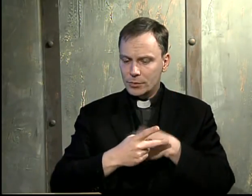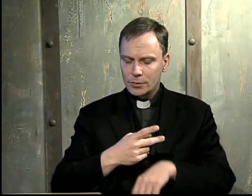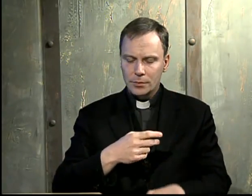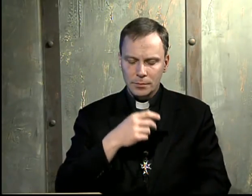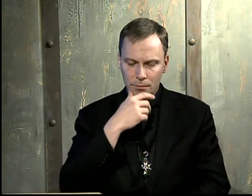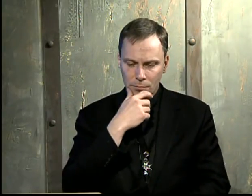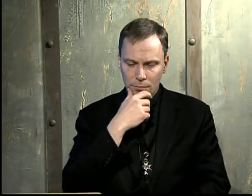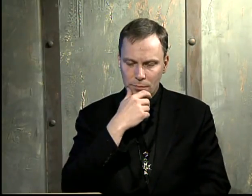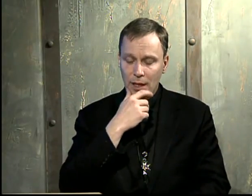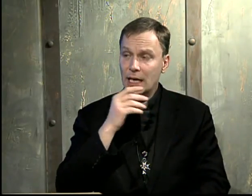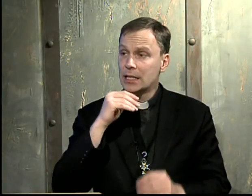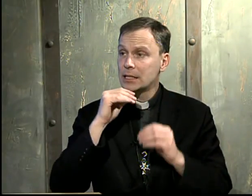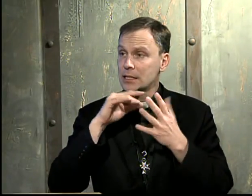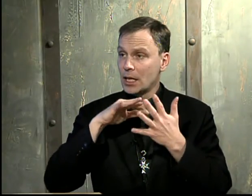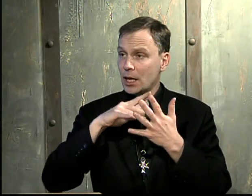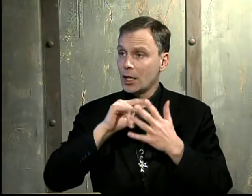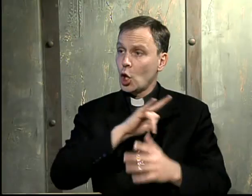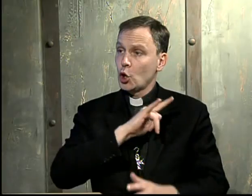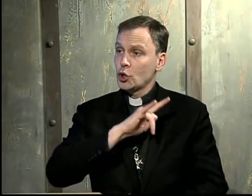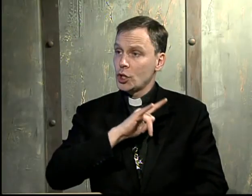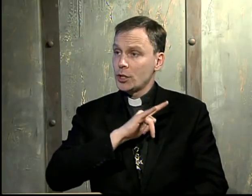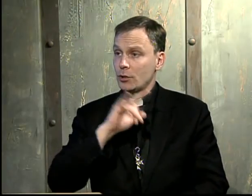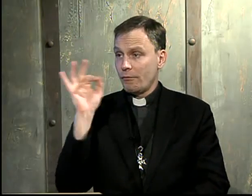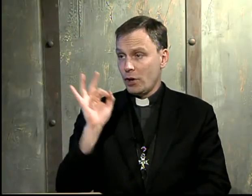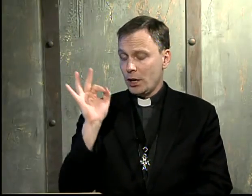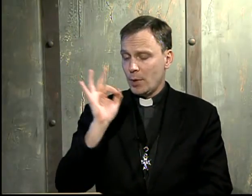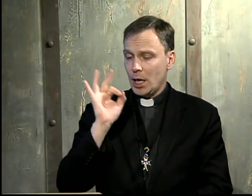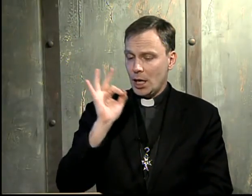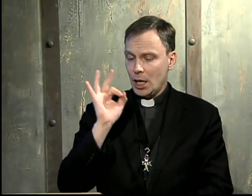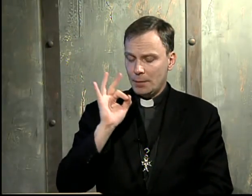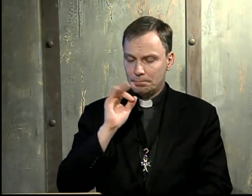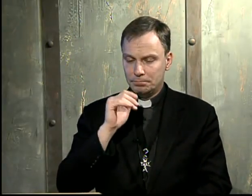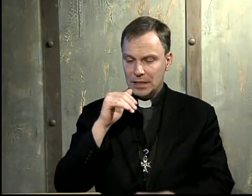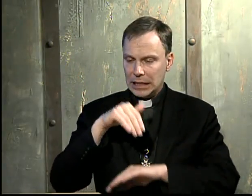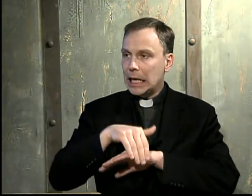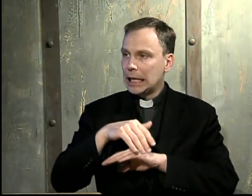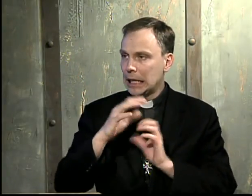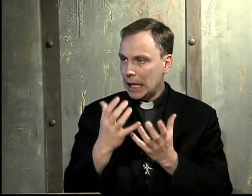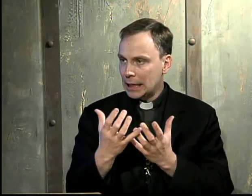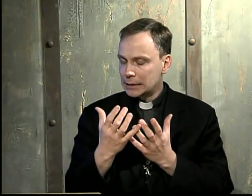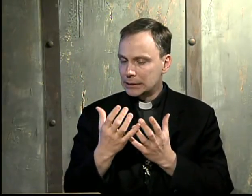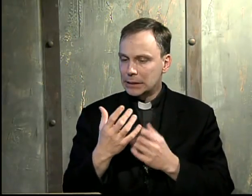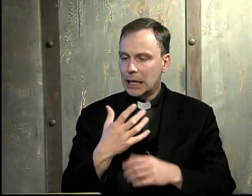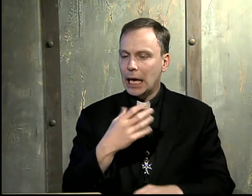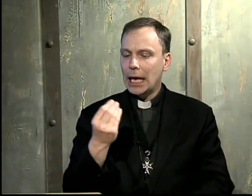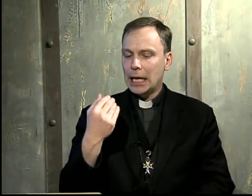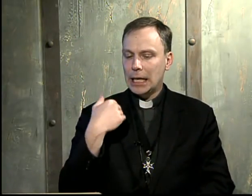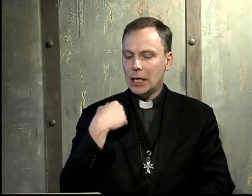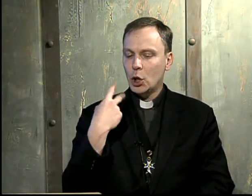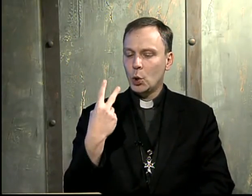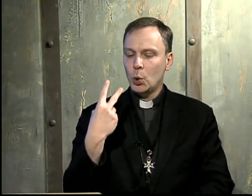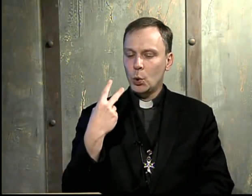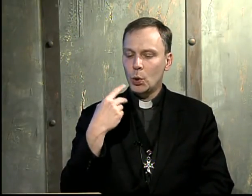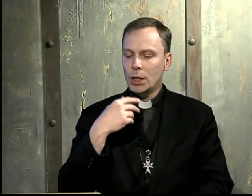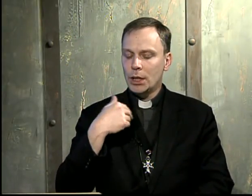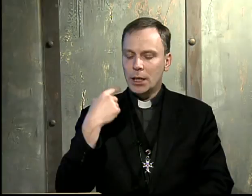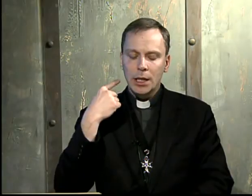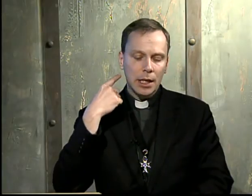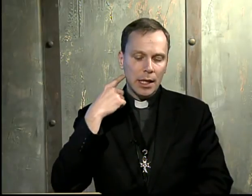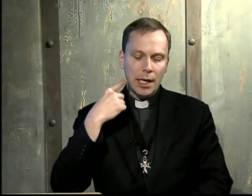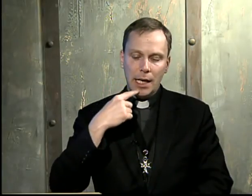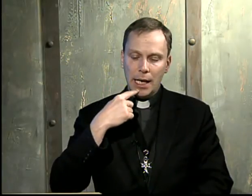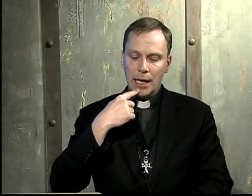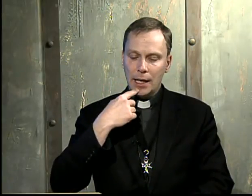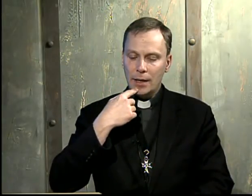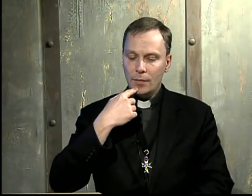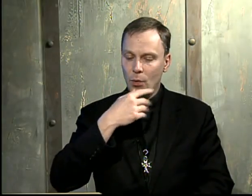I went to 2 summer programs there, and I studied at the Learning Center for the Deaf in Framingham. I took evening